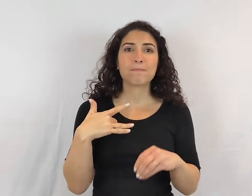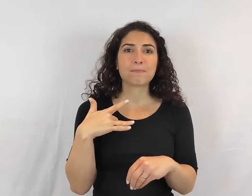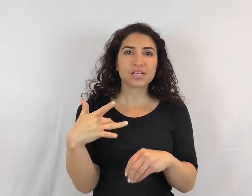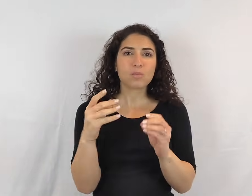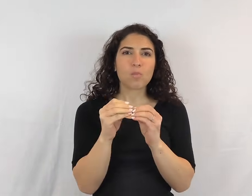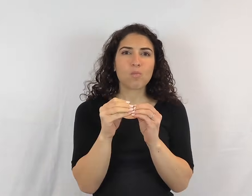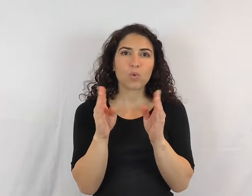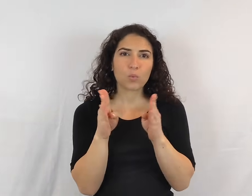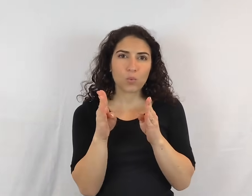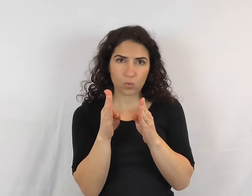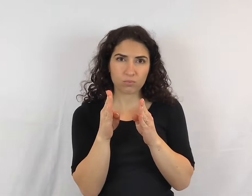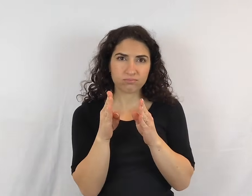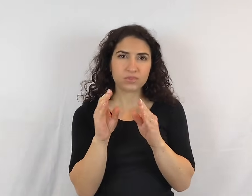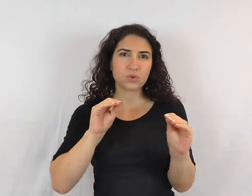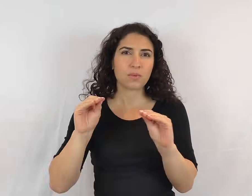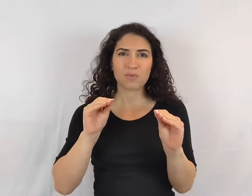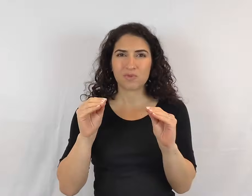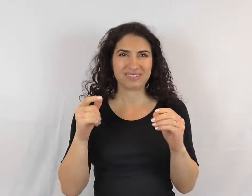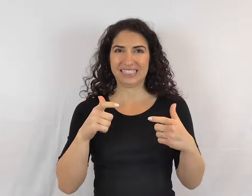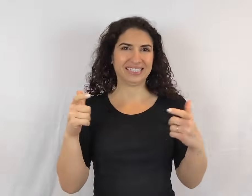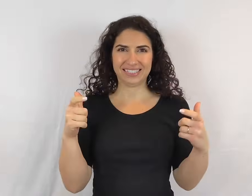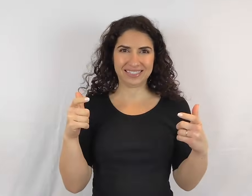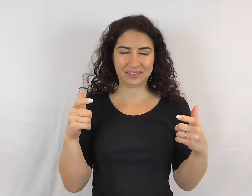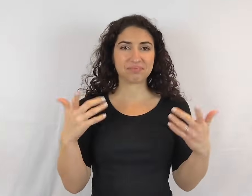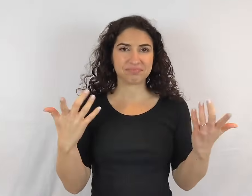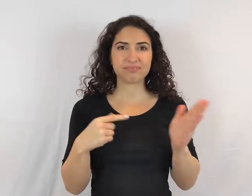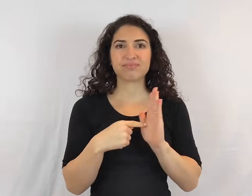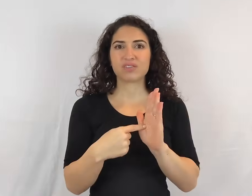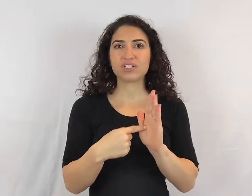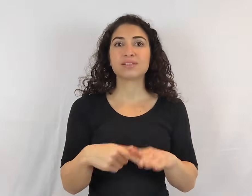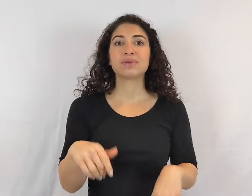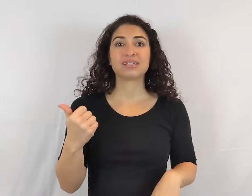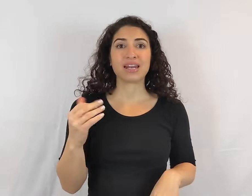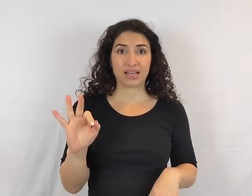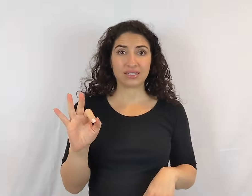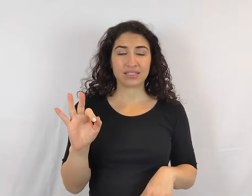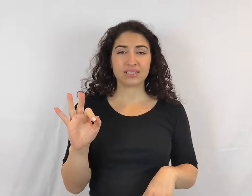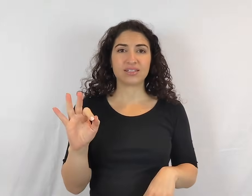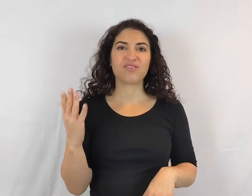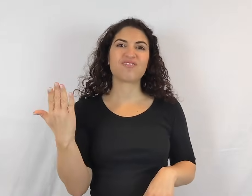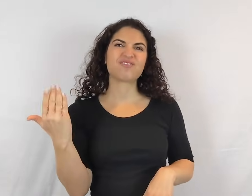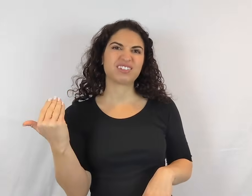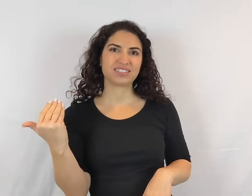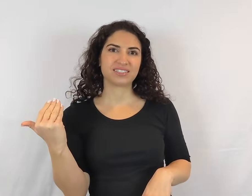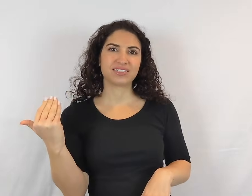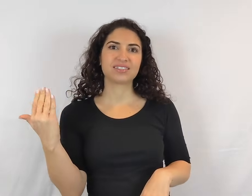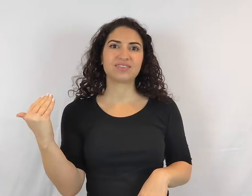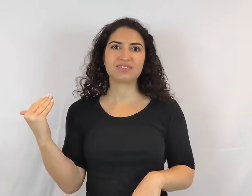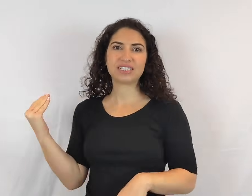The numbers tend to be made smaller movements, not big movements. For example, 1915.